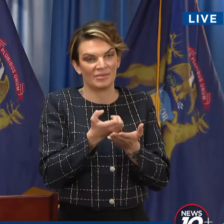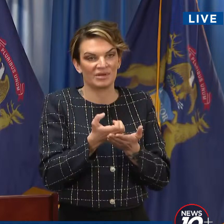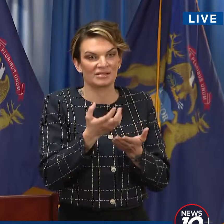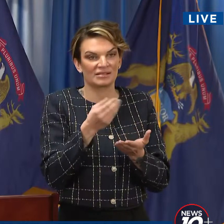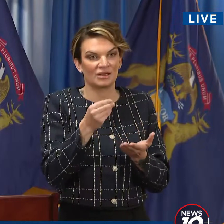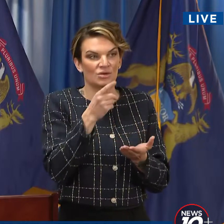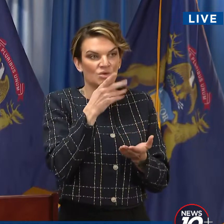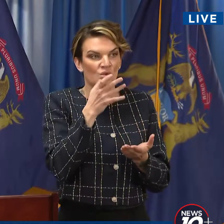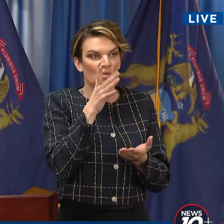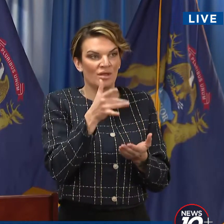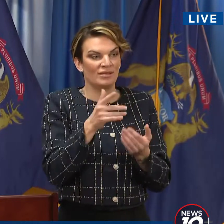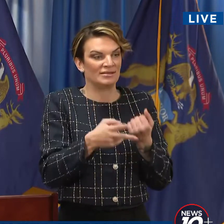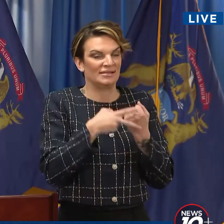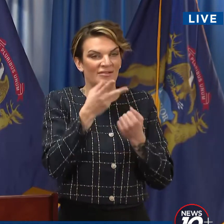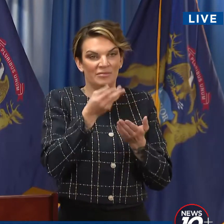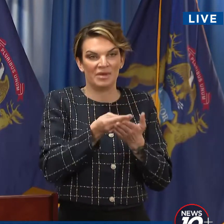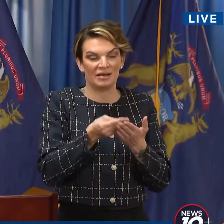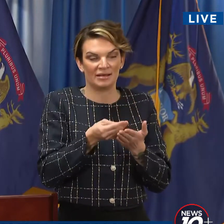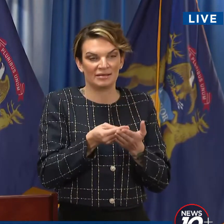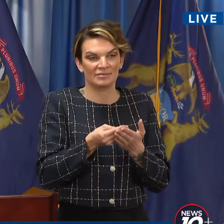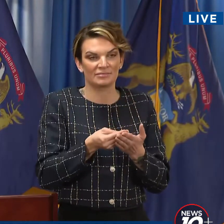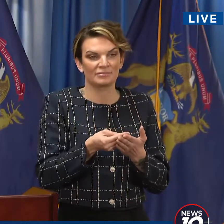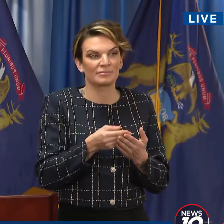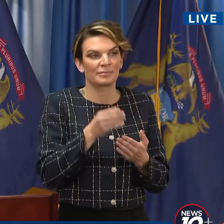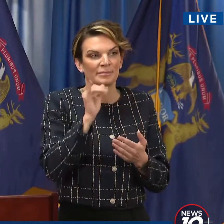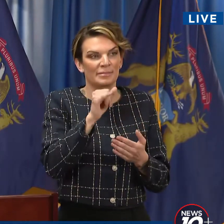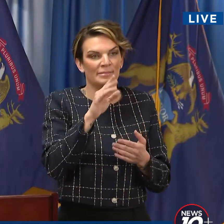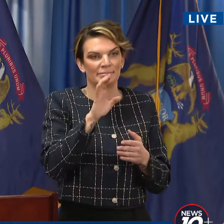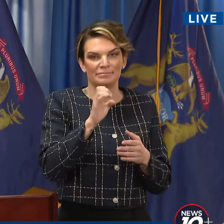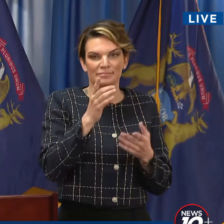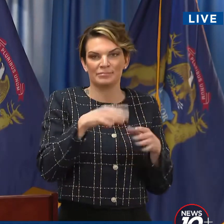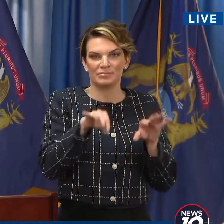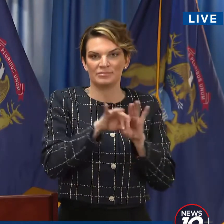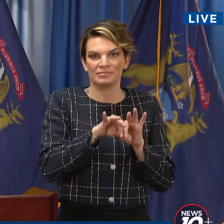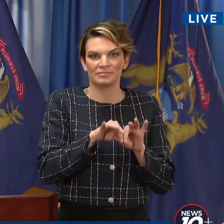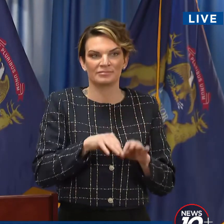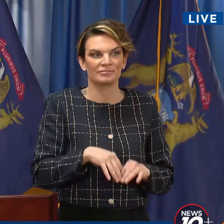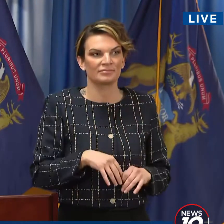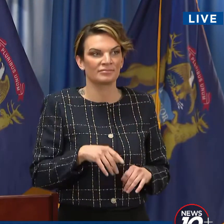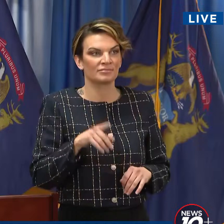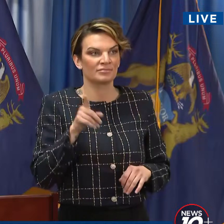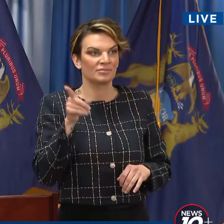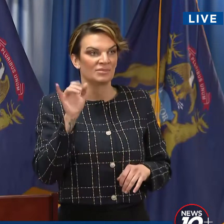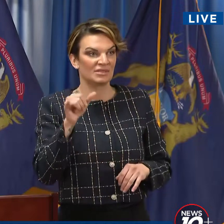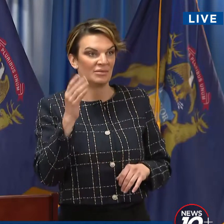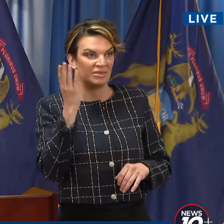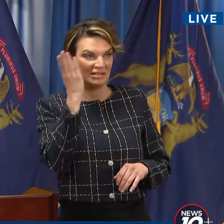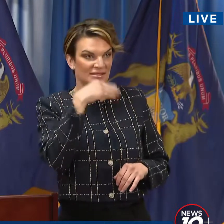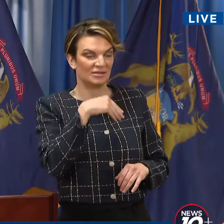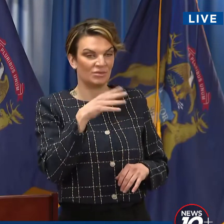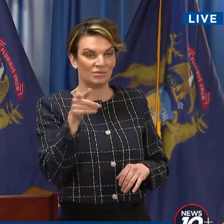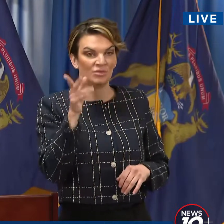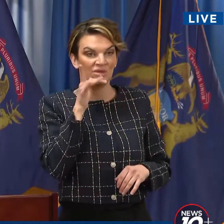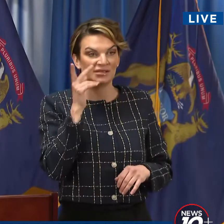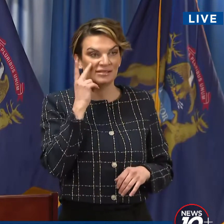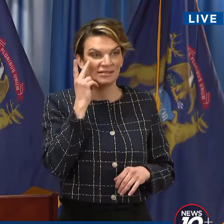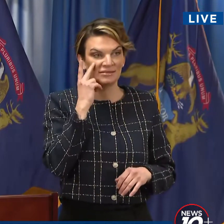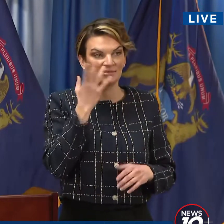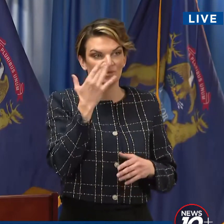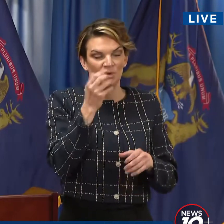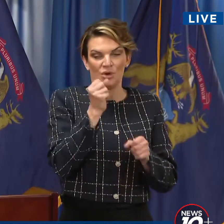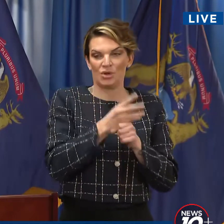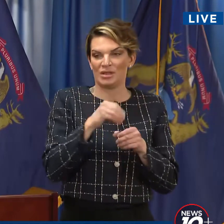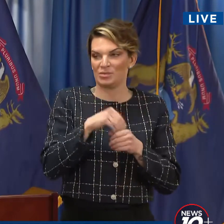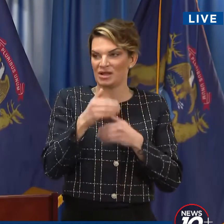going to save someone money being top of mind for many Michiganders of all backgrounds. And we'll see. I mean, again, it's so early